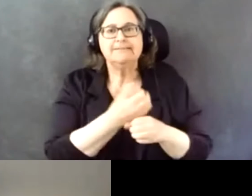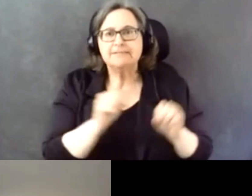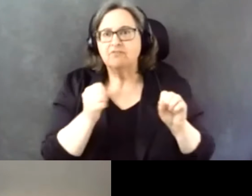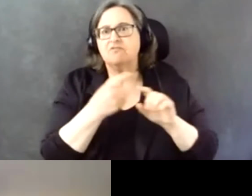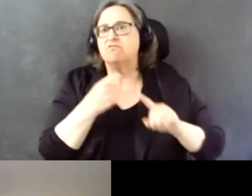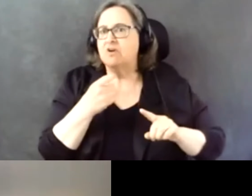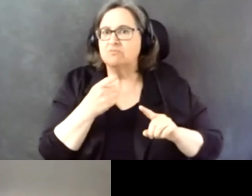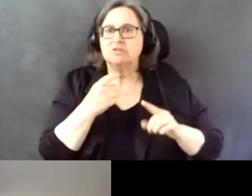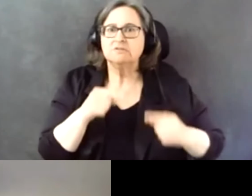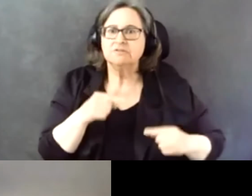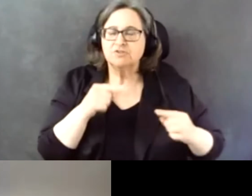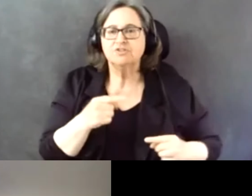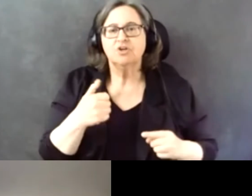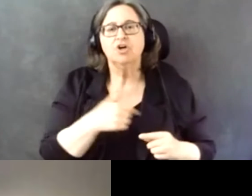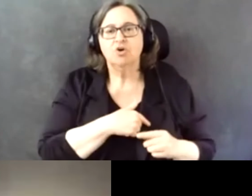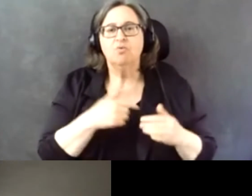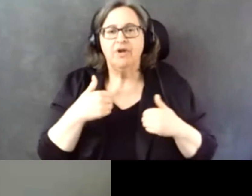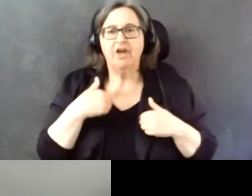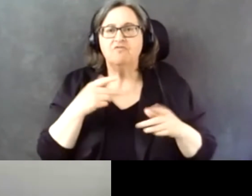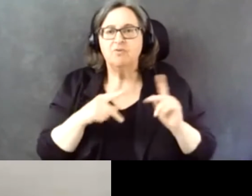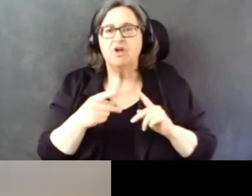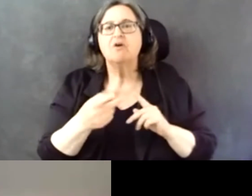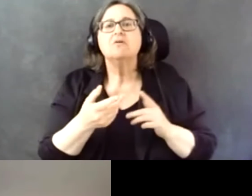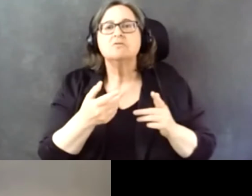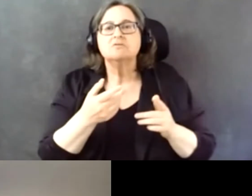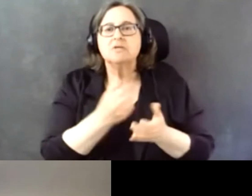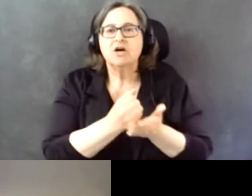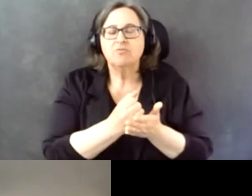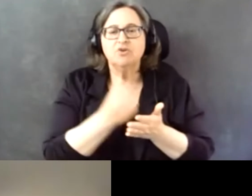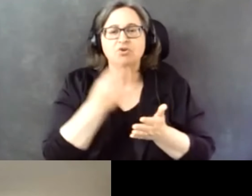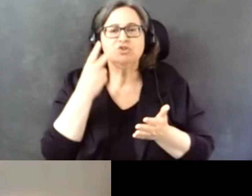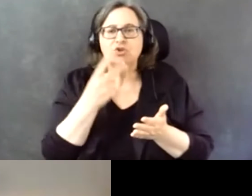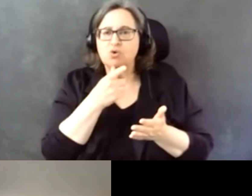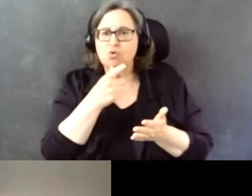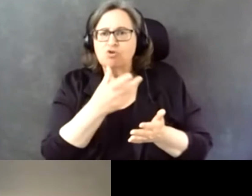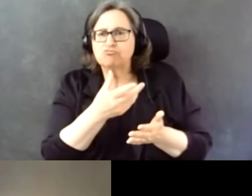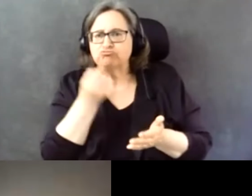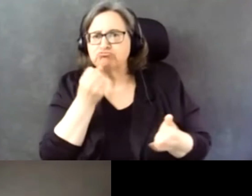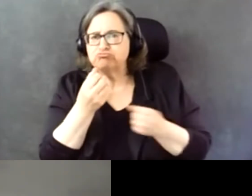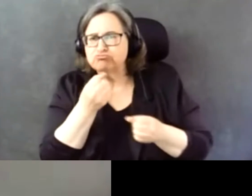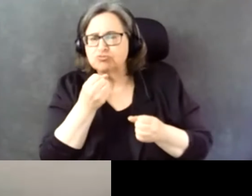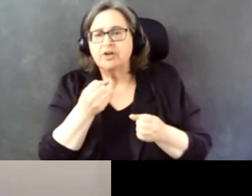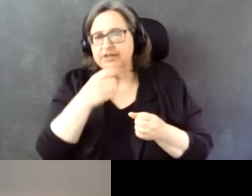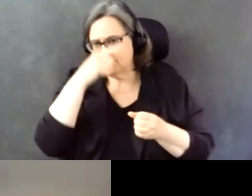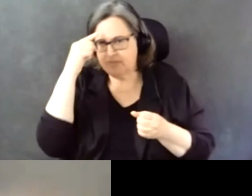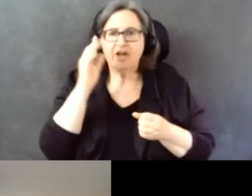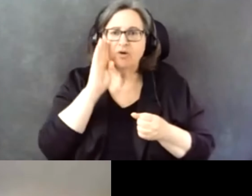professionalized pulling people out of the river and when you look at who's being pulled out if black brown and immigrants and so that inequality